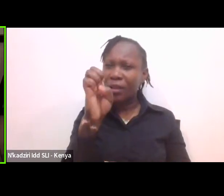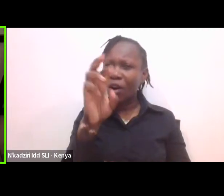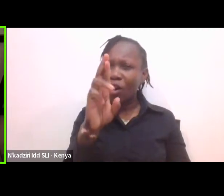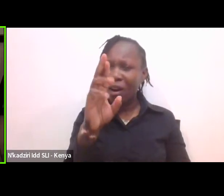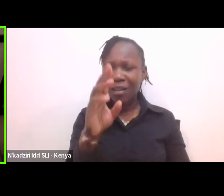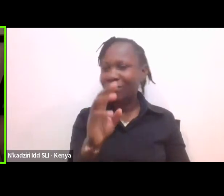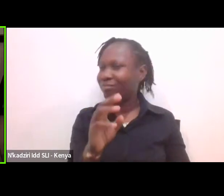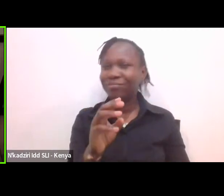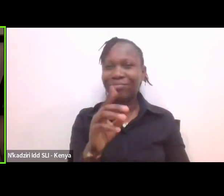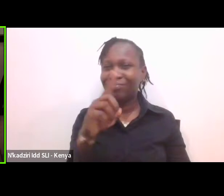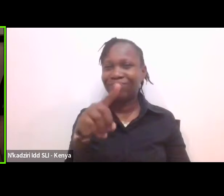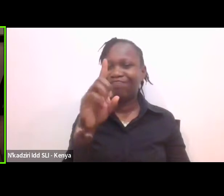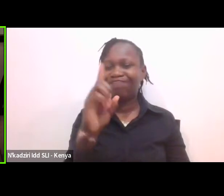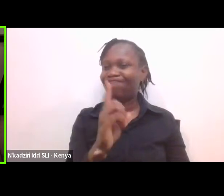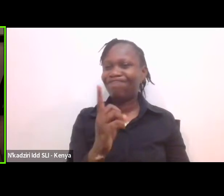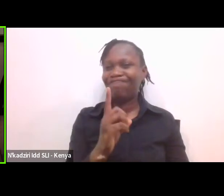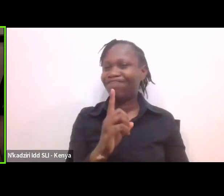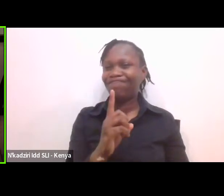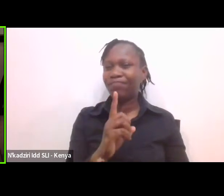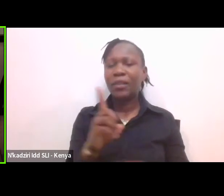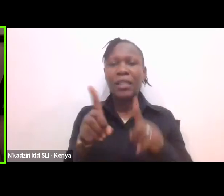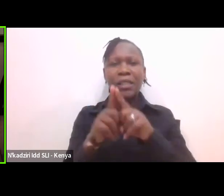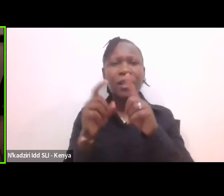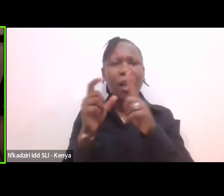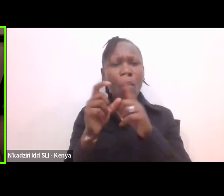the word spectrum is problematic,